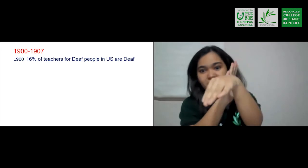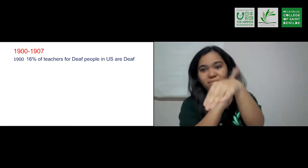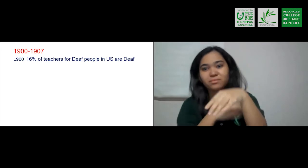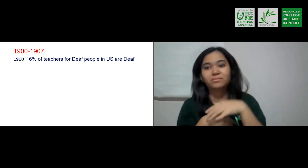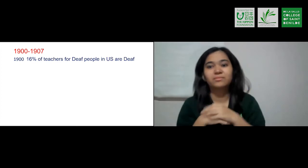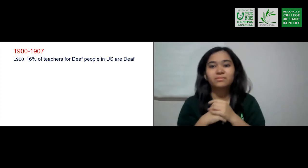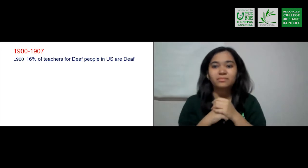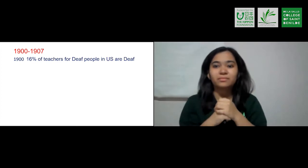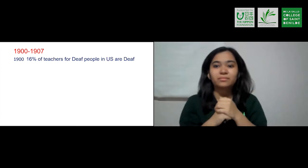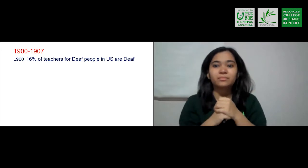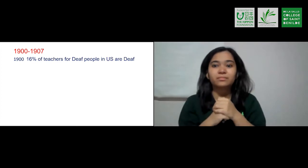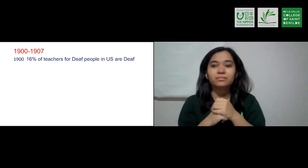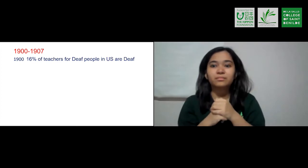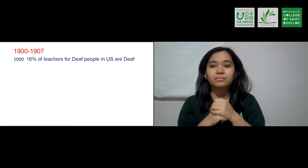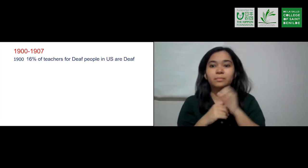to 16%.